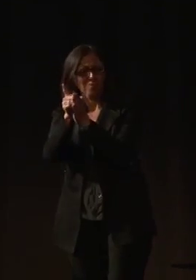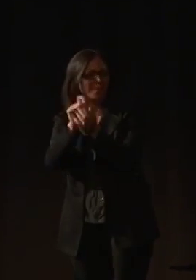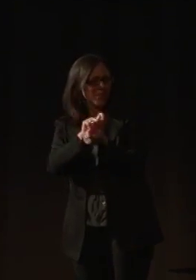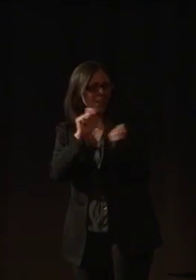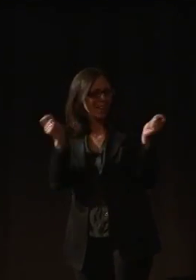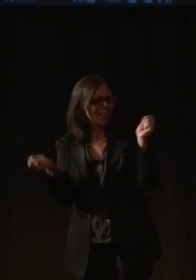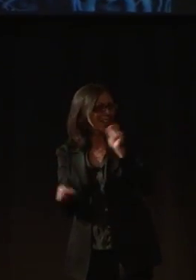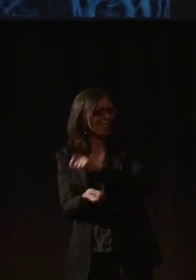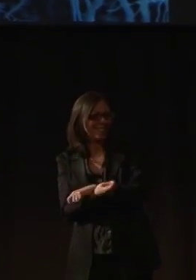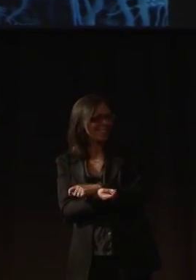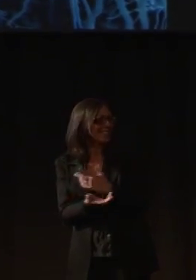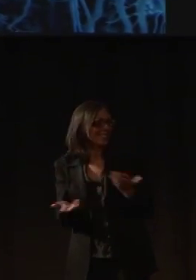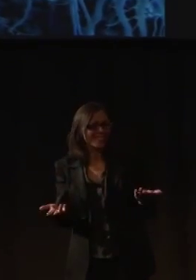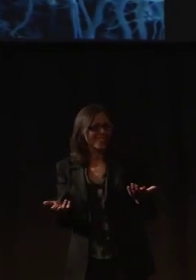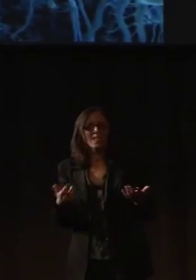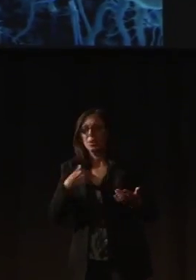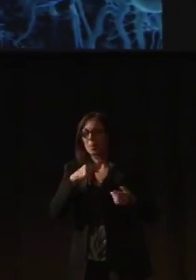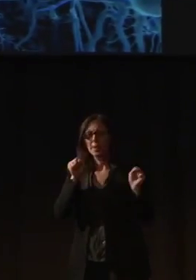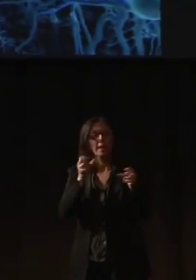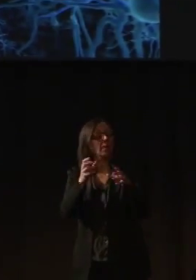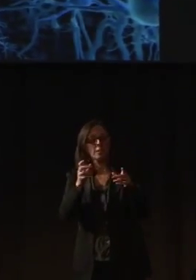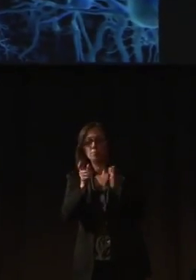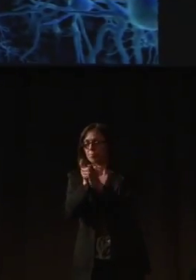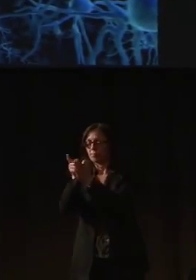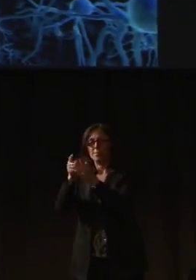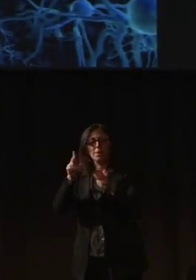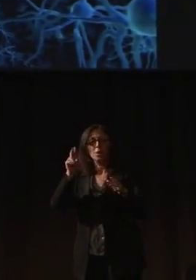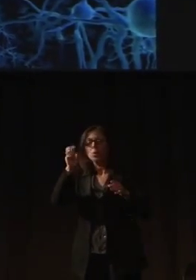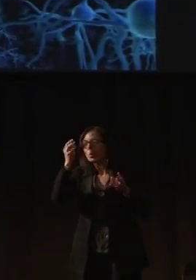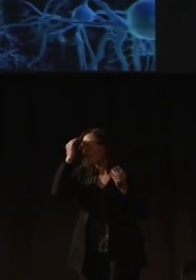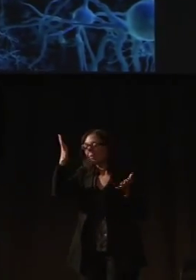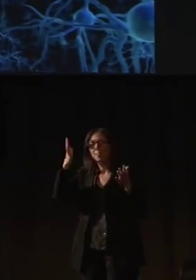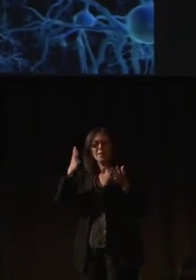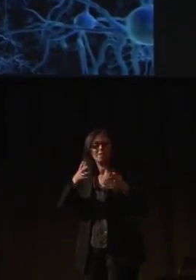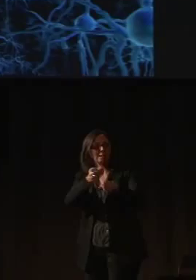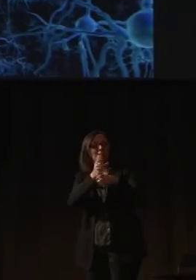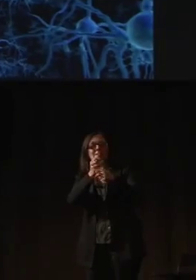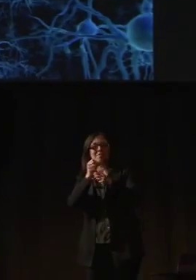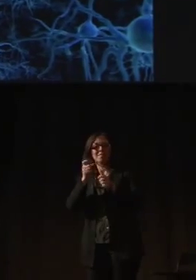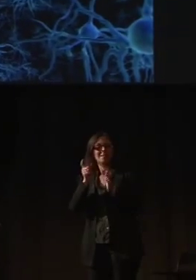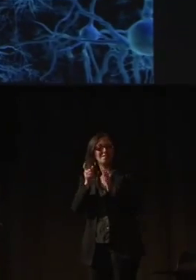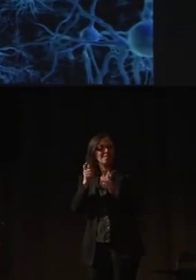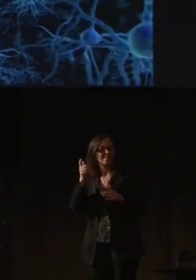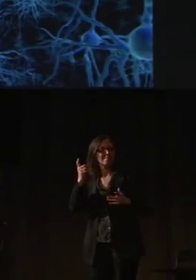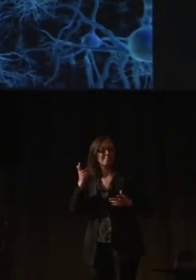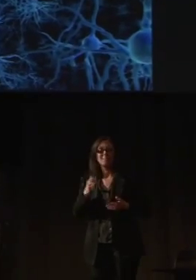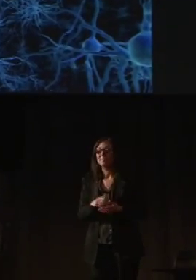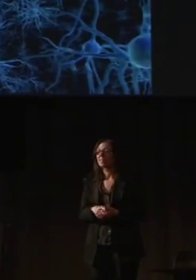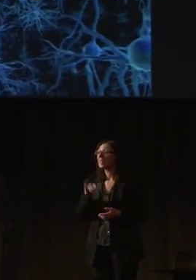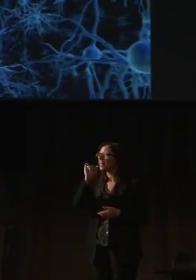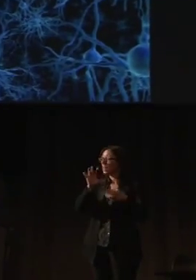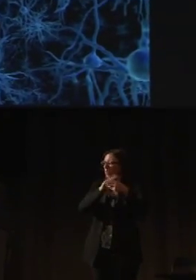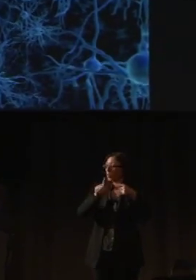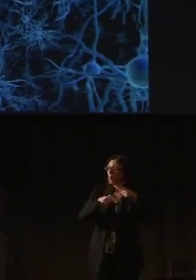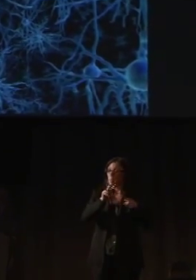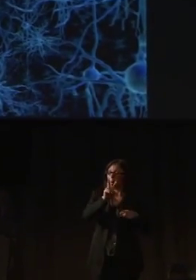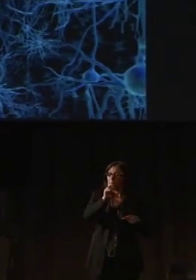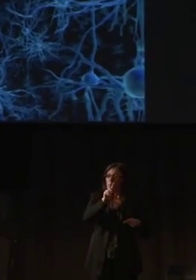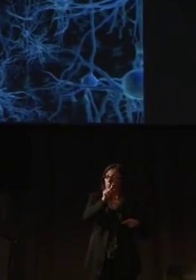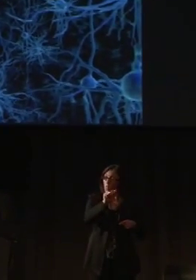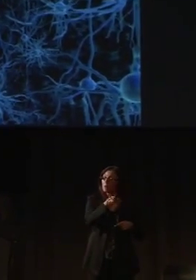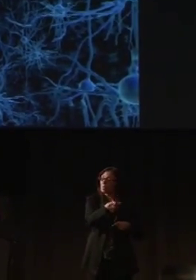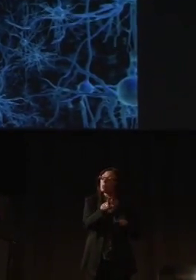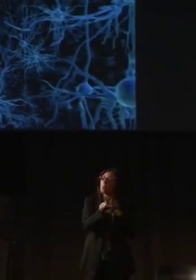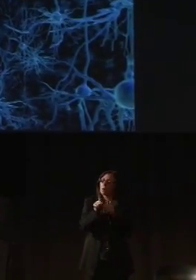indirectly all of them, come from basic research. The story about Volta I told you also suggests that the process of scientific